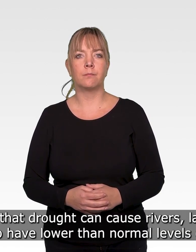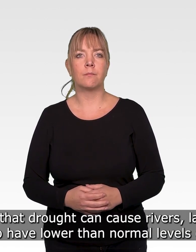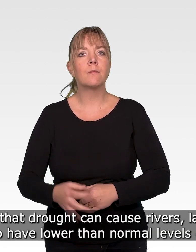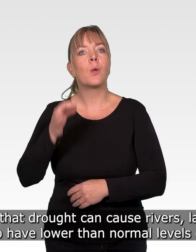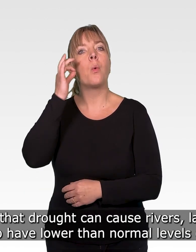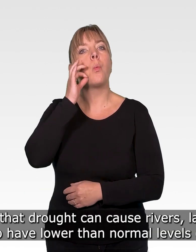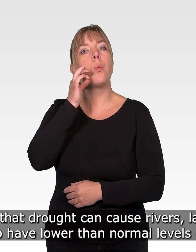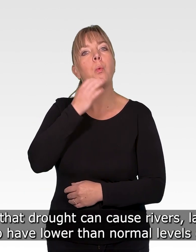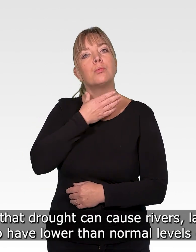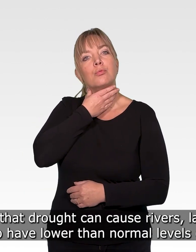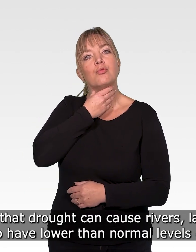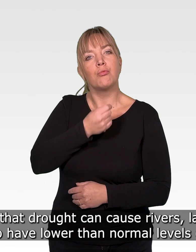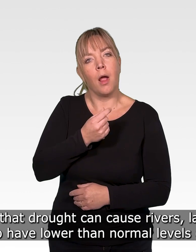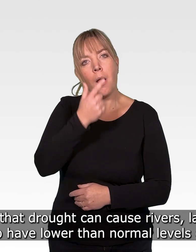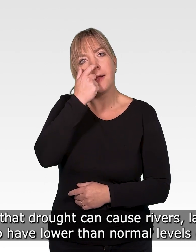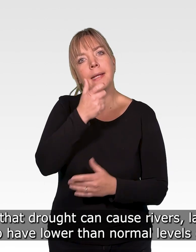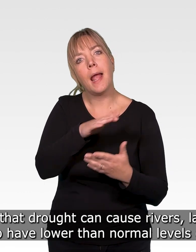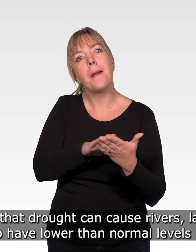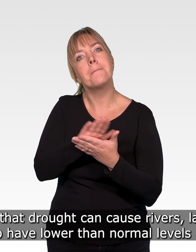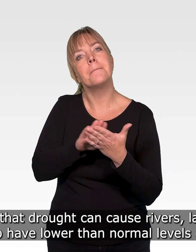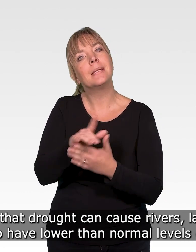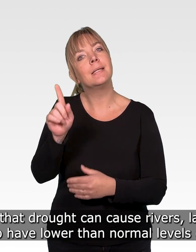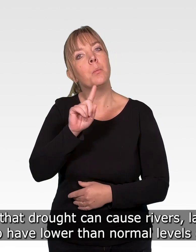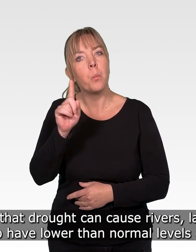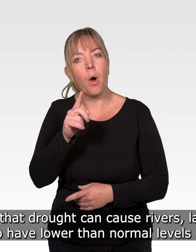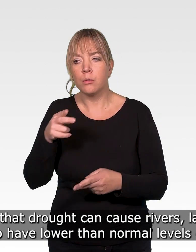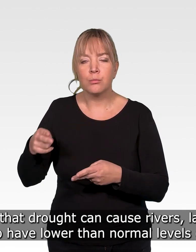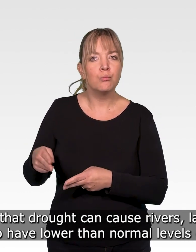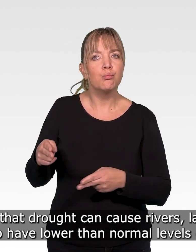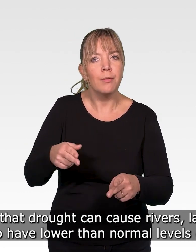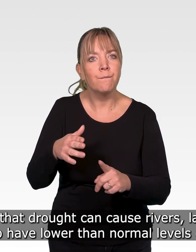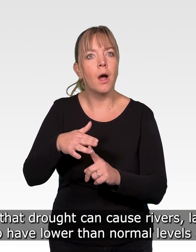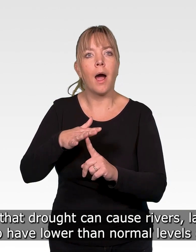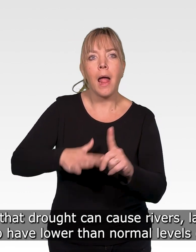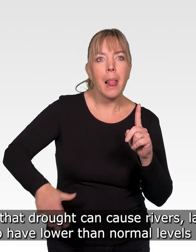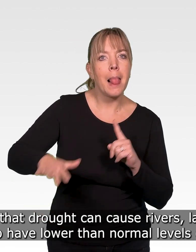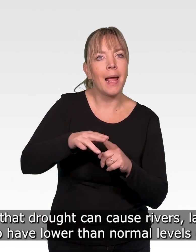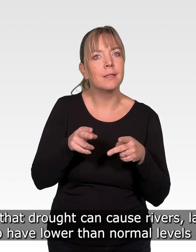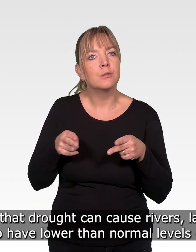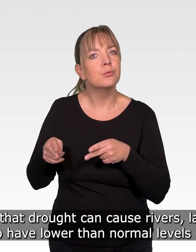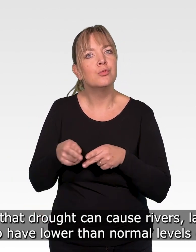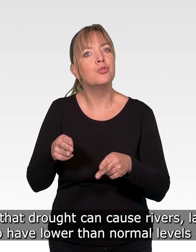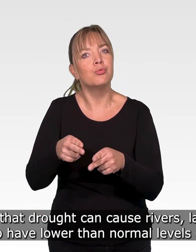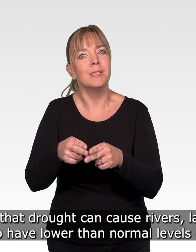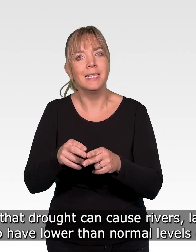Be aware that drought can cause rivers, lakes, and streams to have lower than normal levels of water.